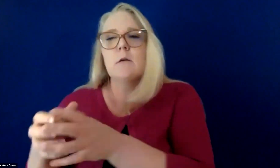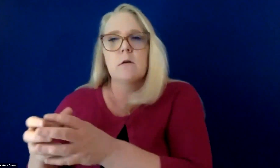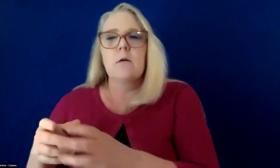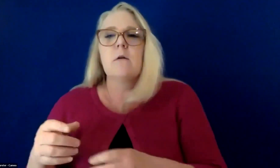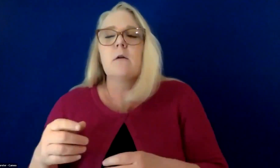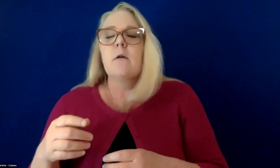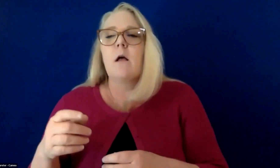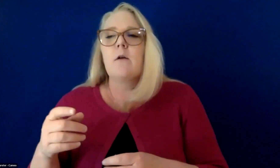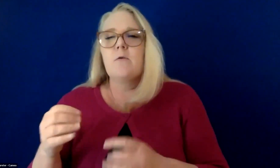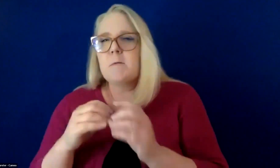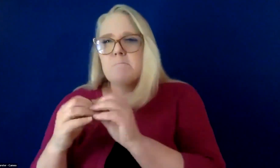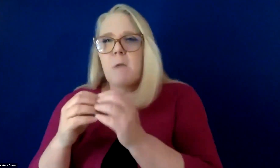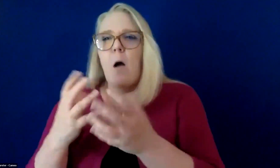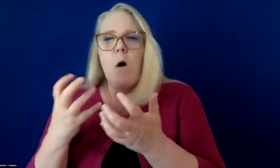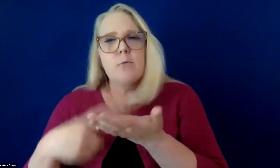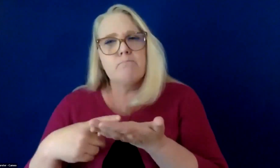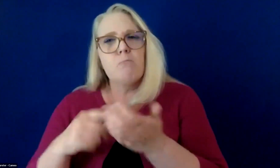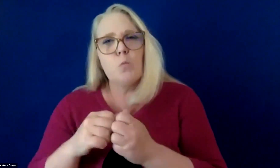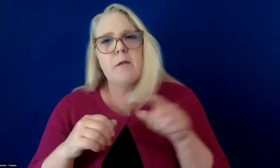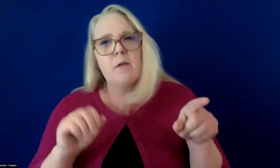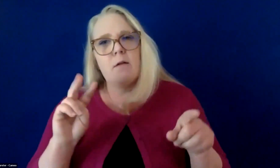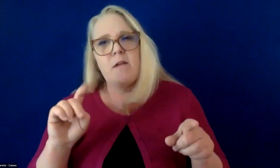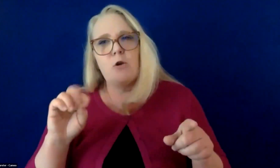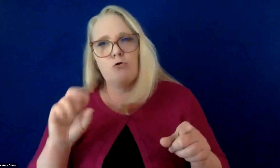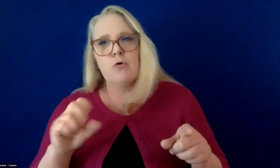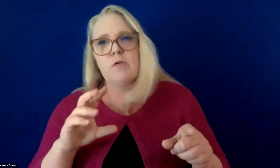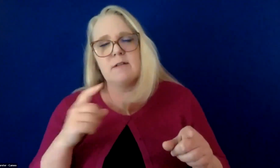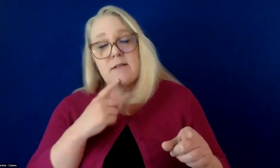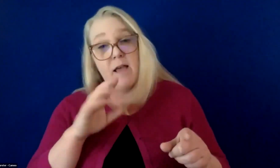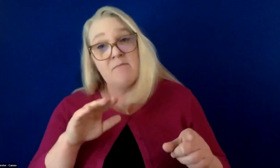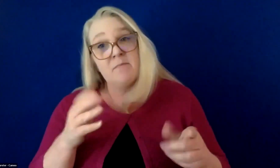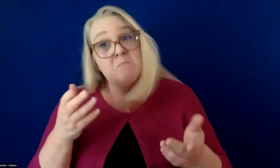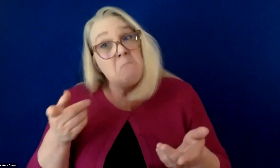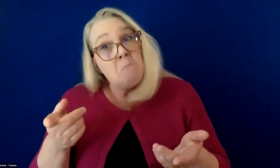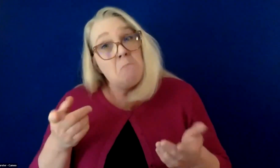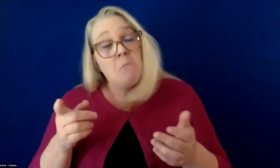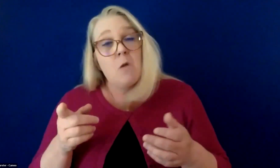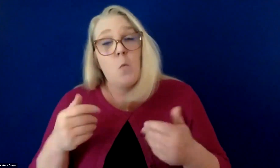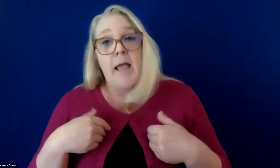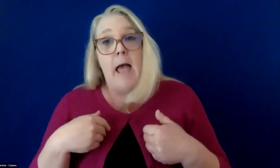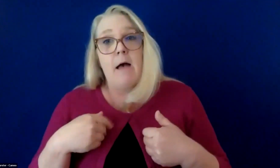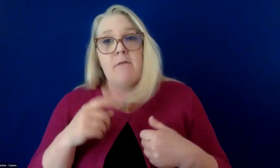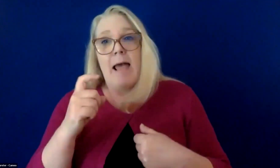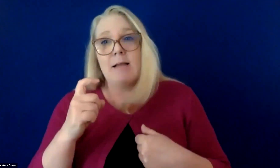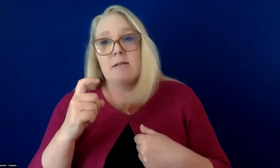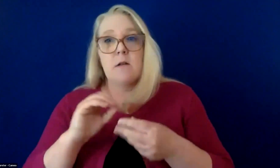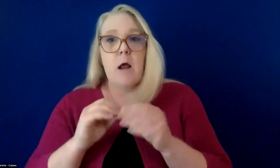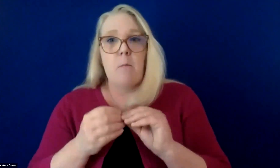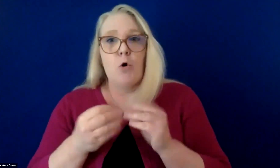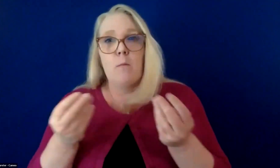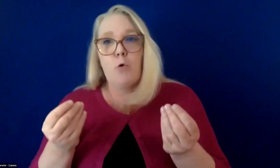love to be able to talk with our vendors about it and just say like, hey, we have possibly identified this many properties, and because we're going to